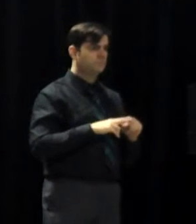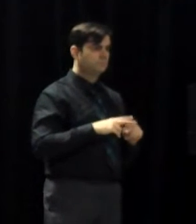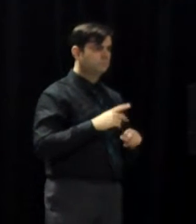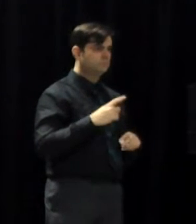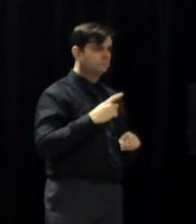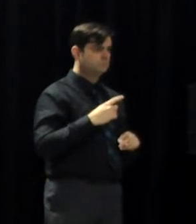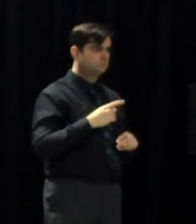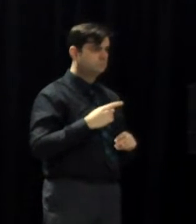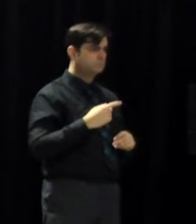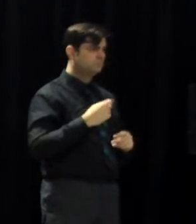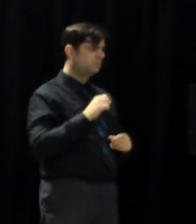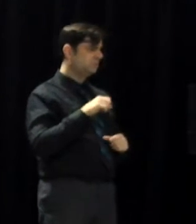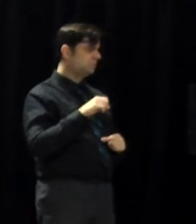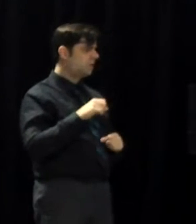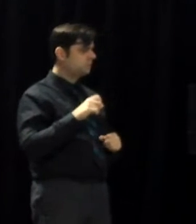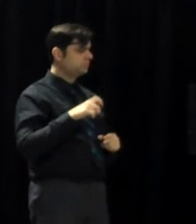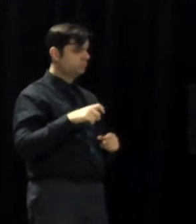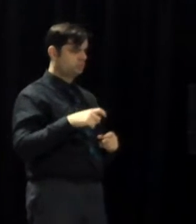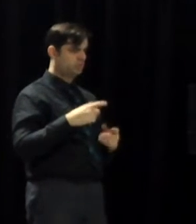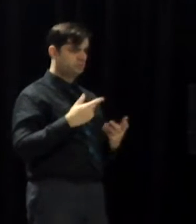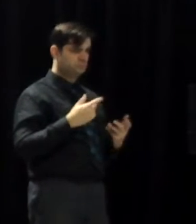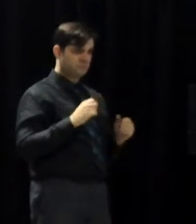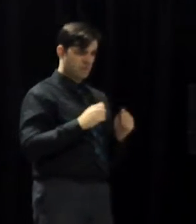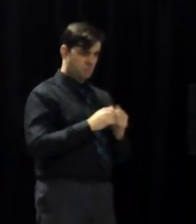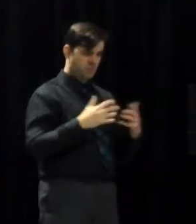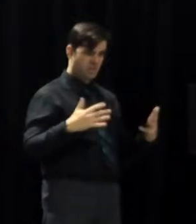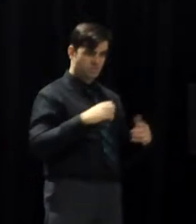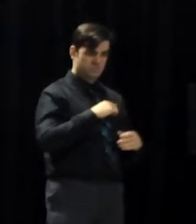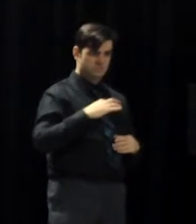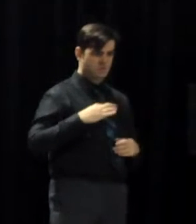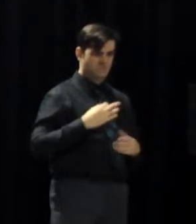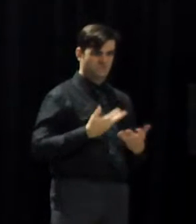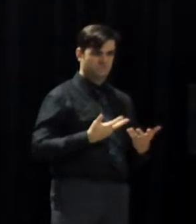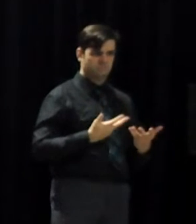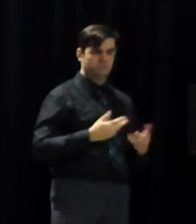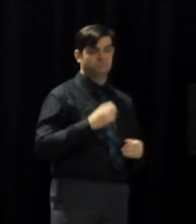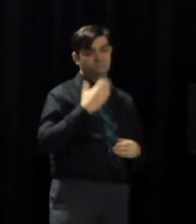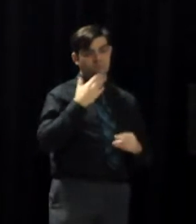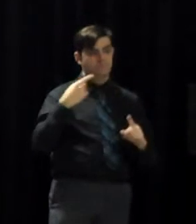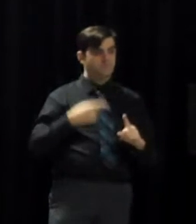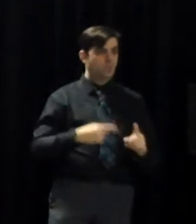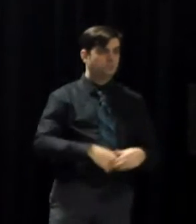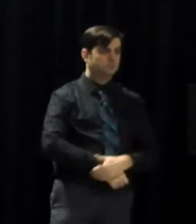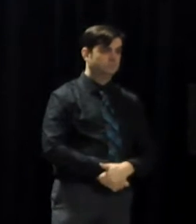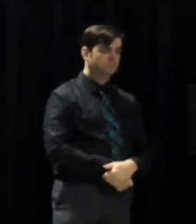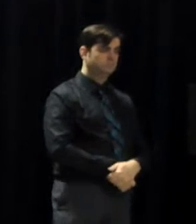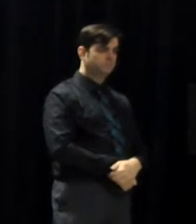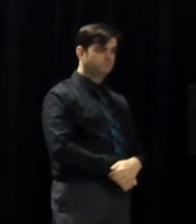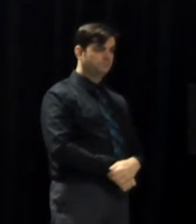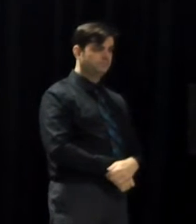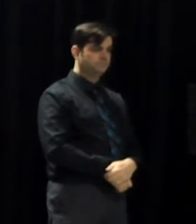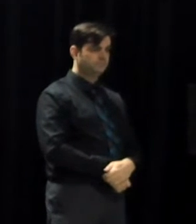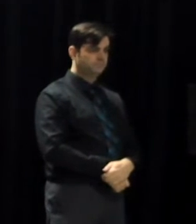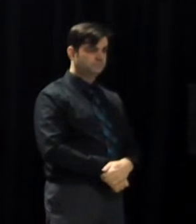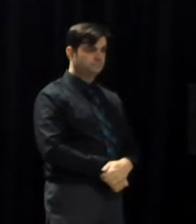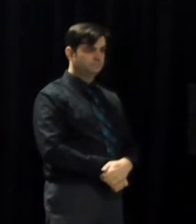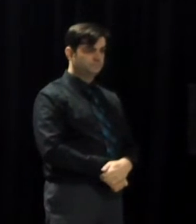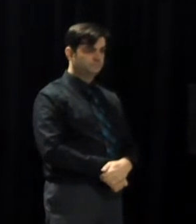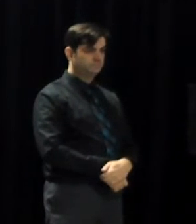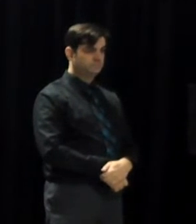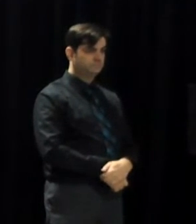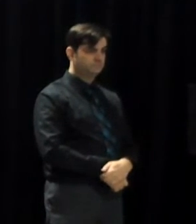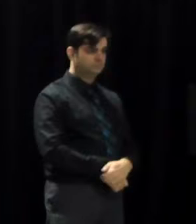so I think you can add up the capacity, and then I think if you get to where you need